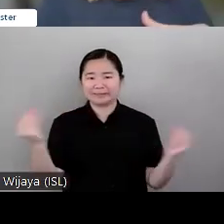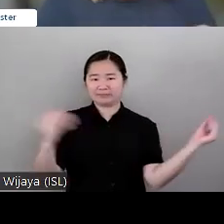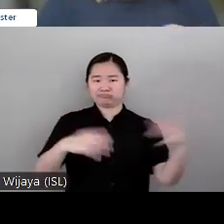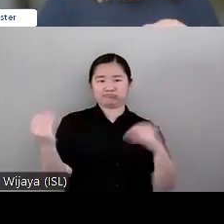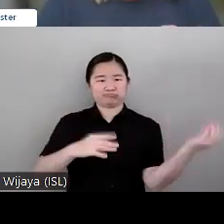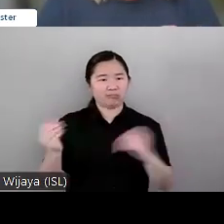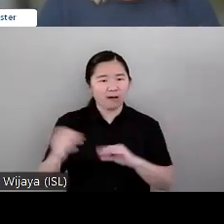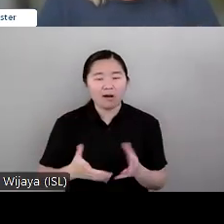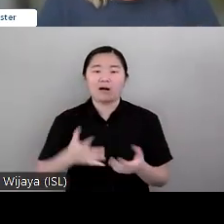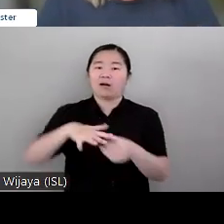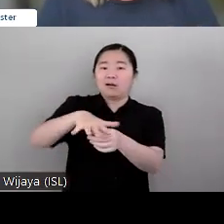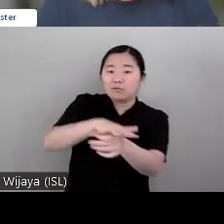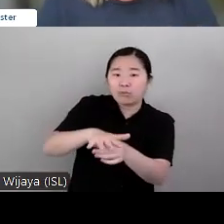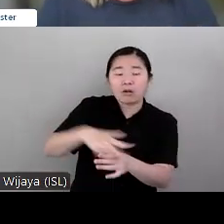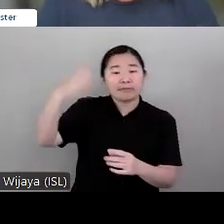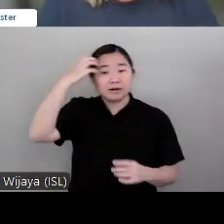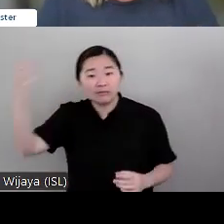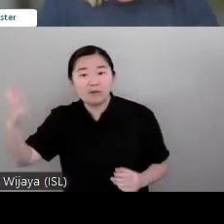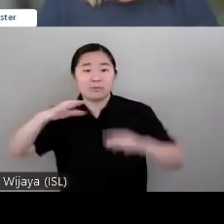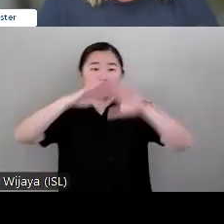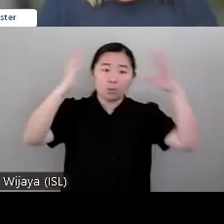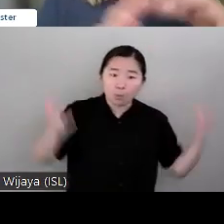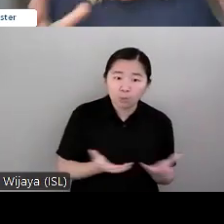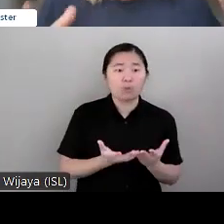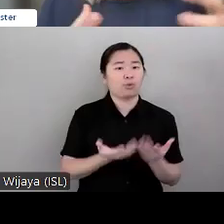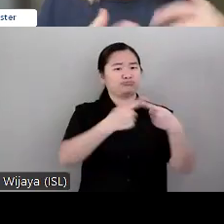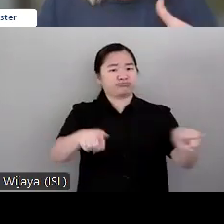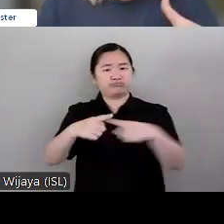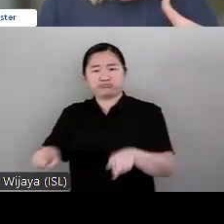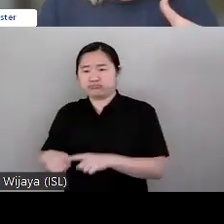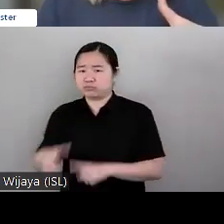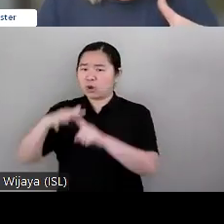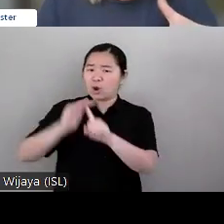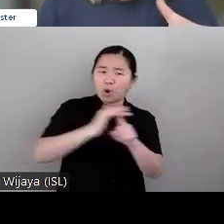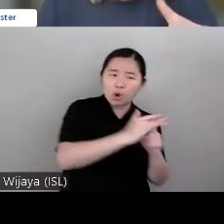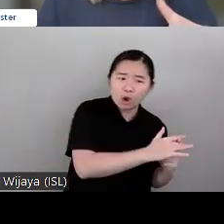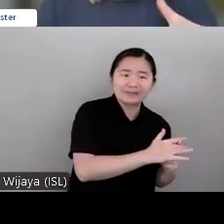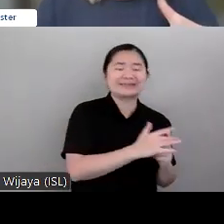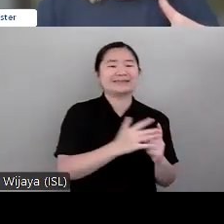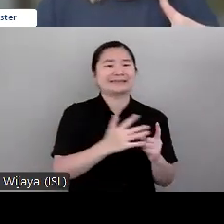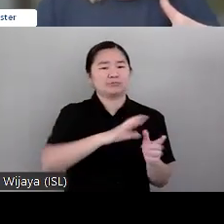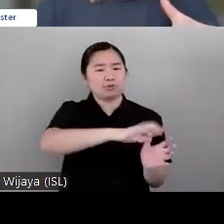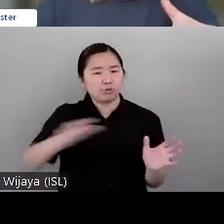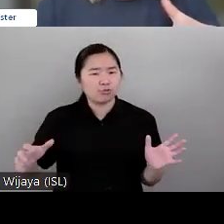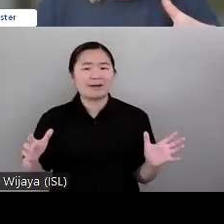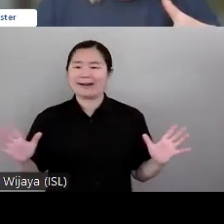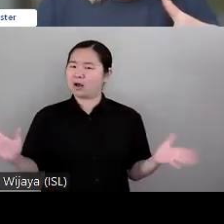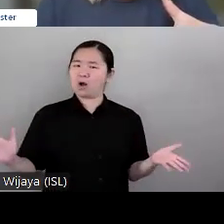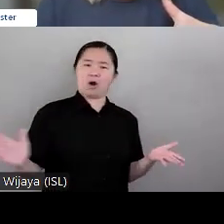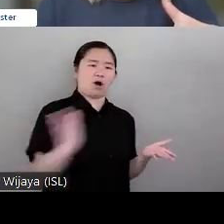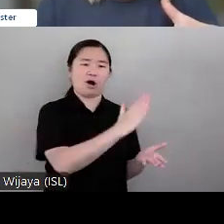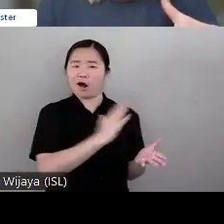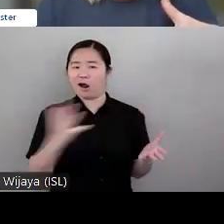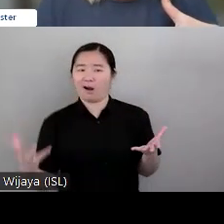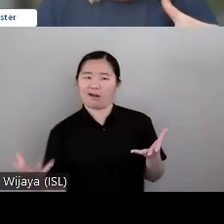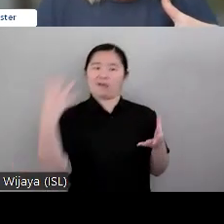unseen costs, and we really try and cover that. And we'll, our speakers will be talking about that too. It takes us through